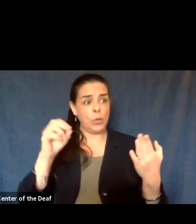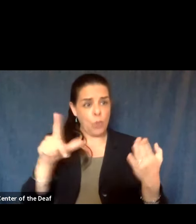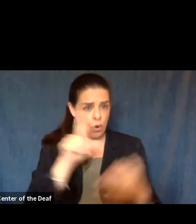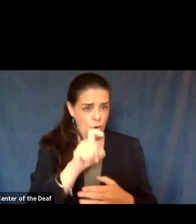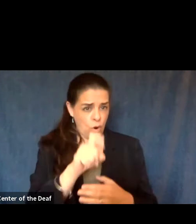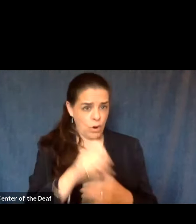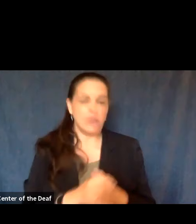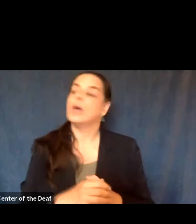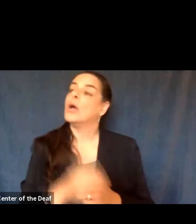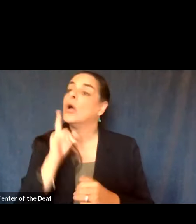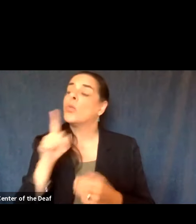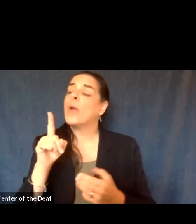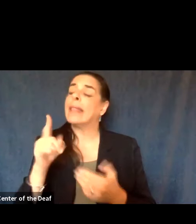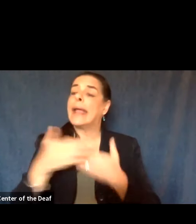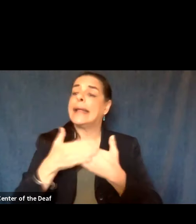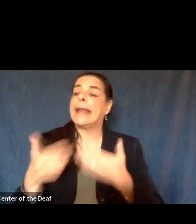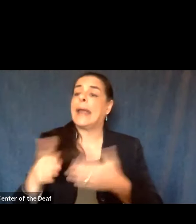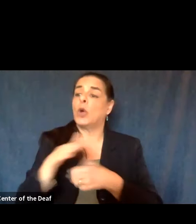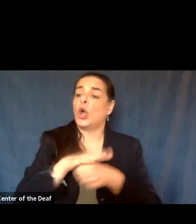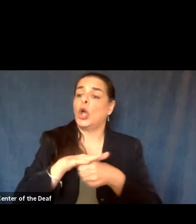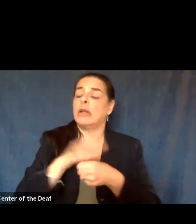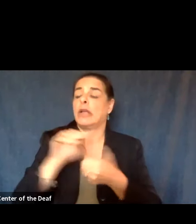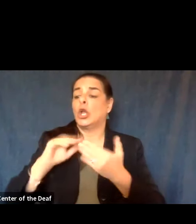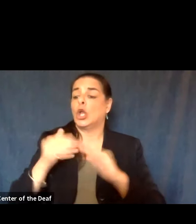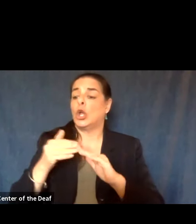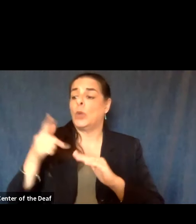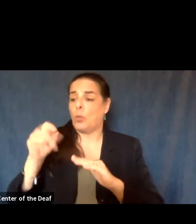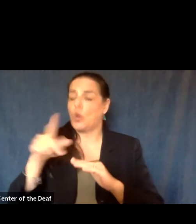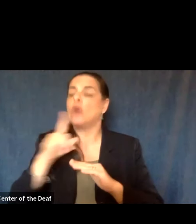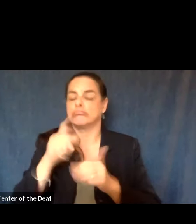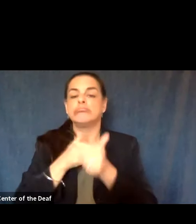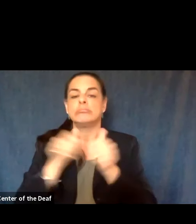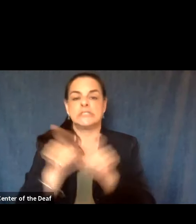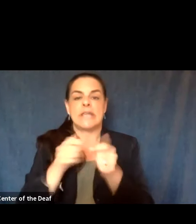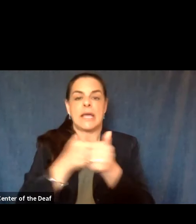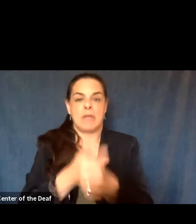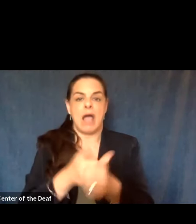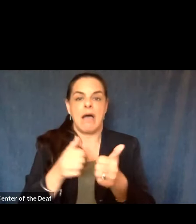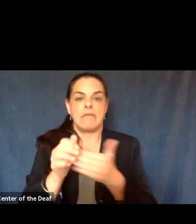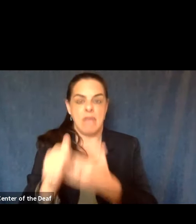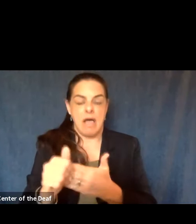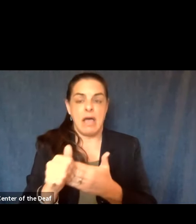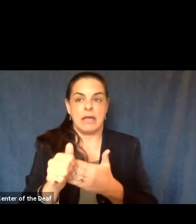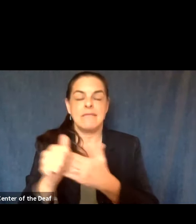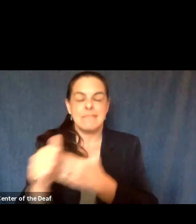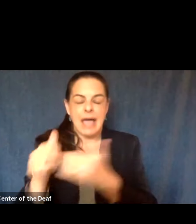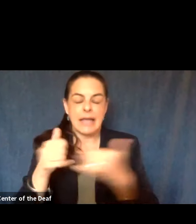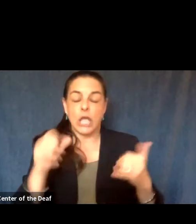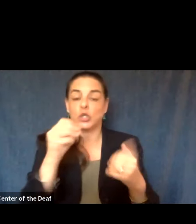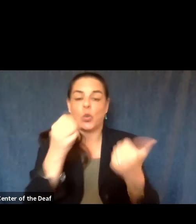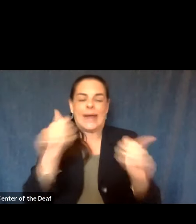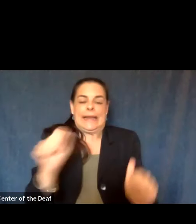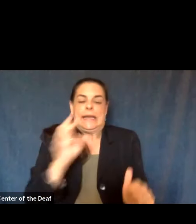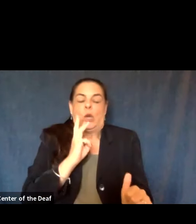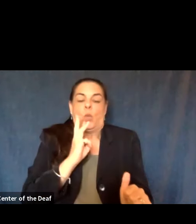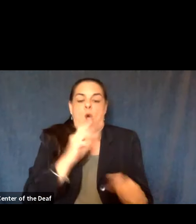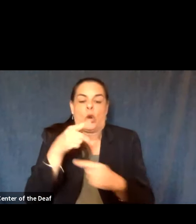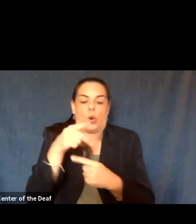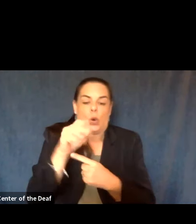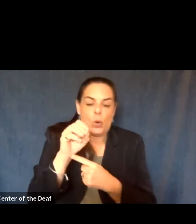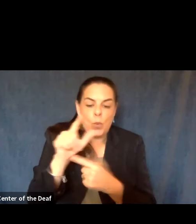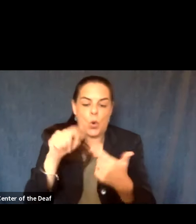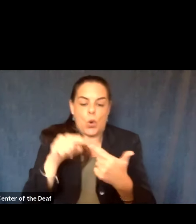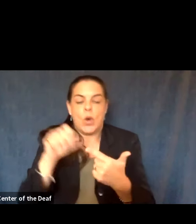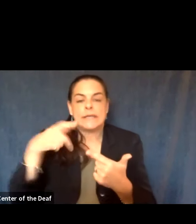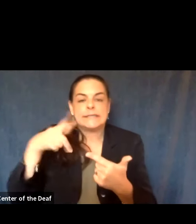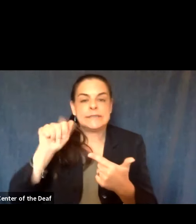Actually, neighborhood and community pools do fall under the same guidelines. So any water venue, a pool, splash pad,